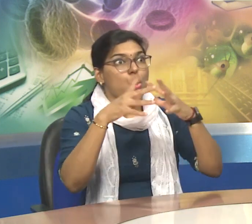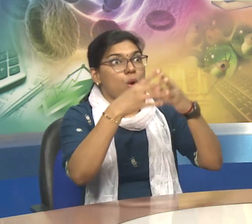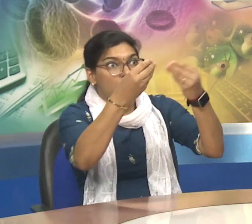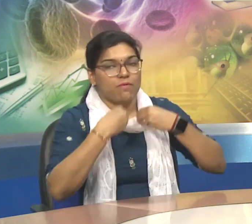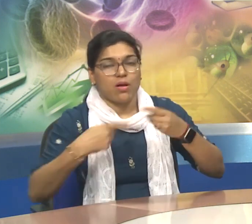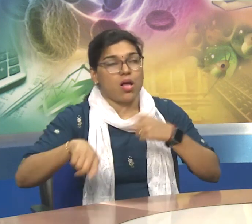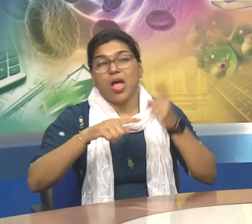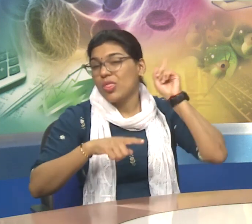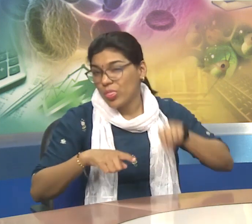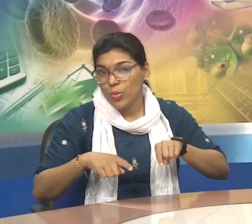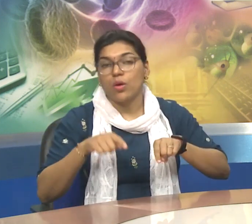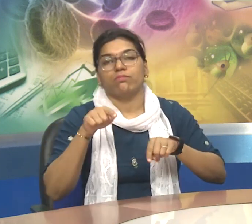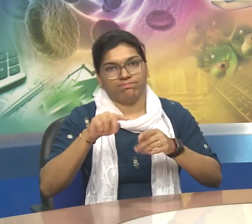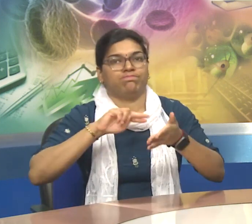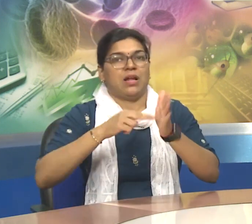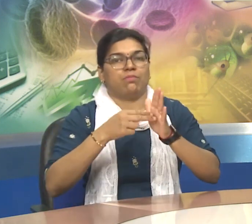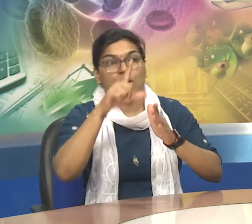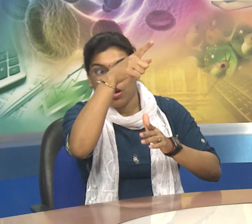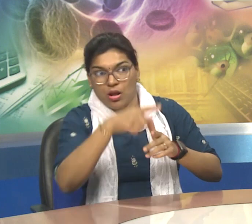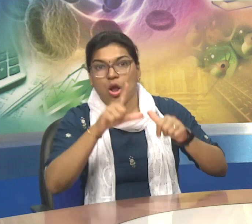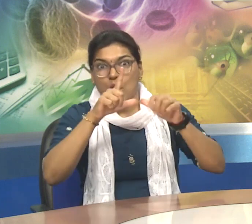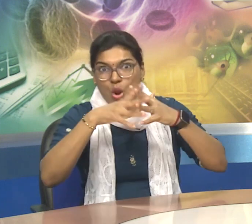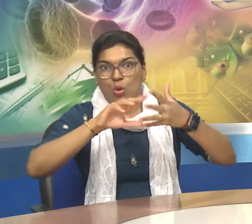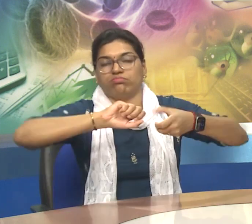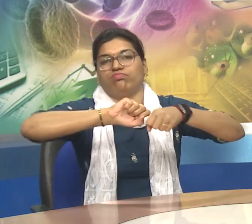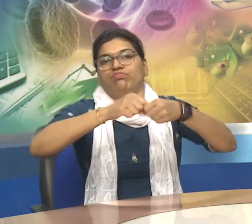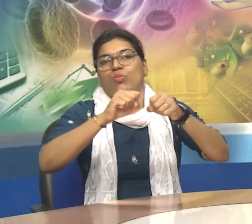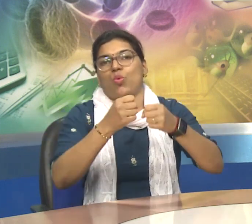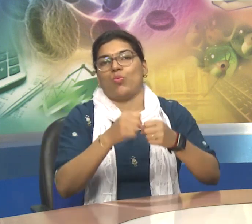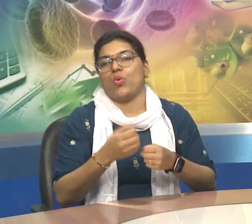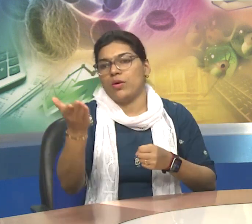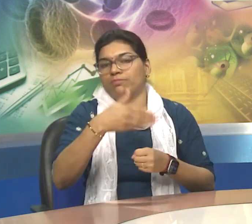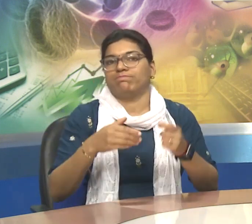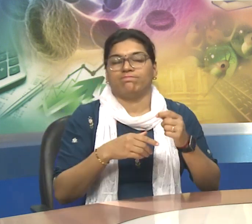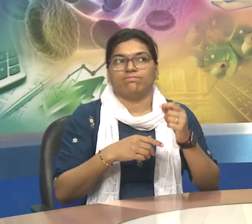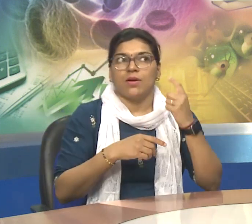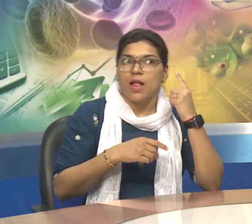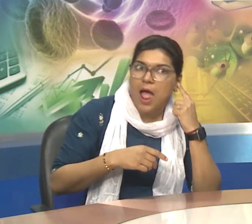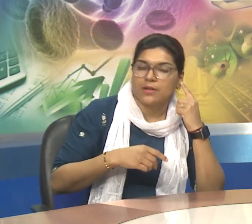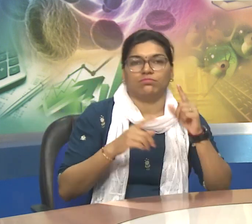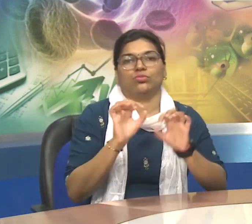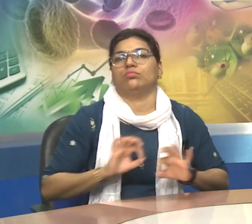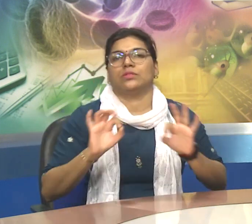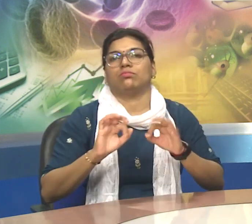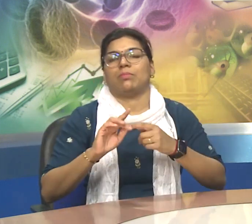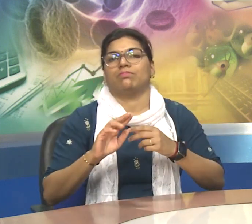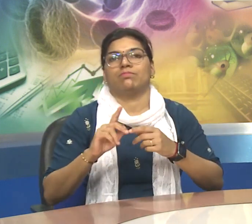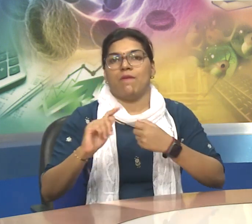spitting on road too. That is violation of that particular